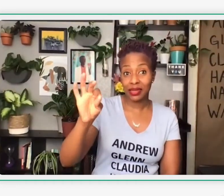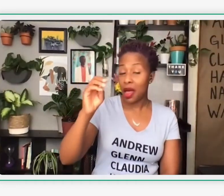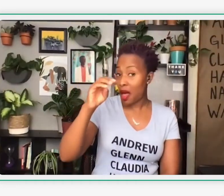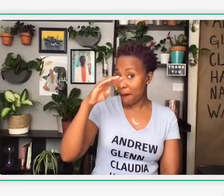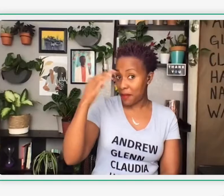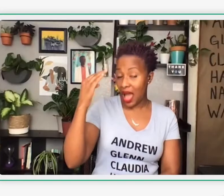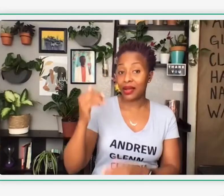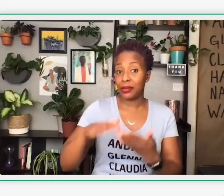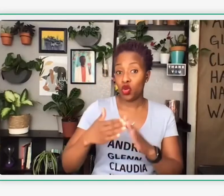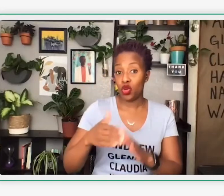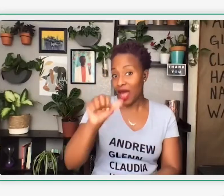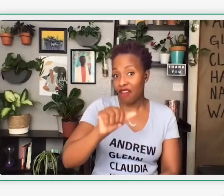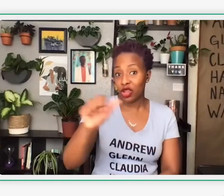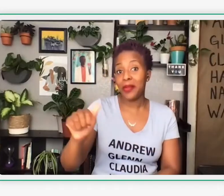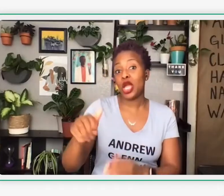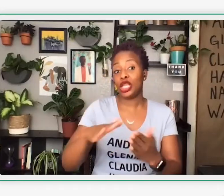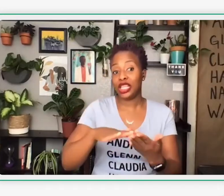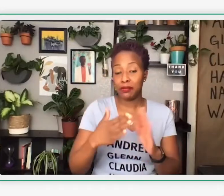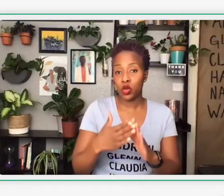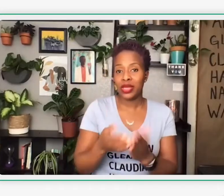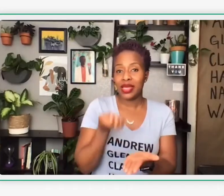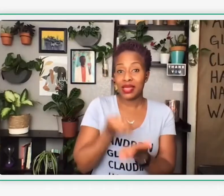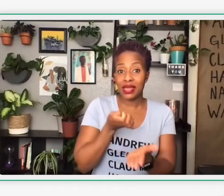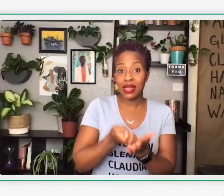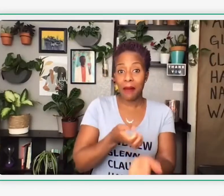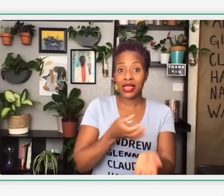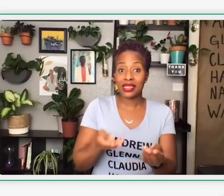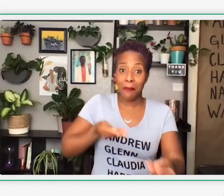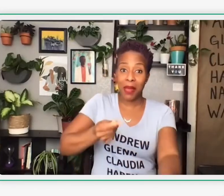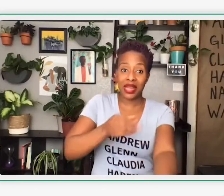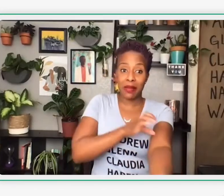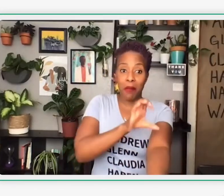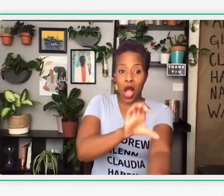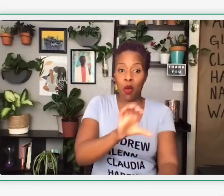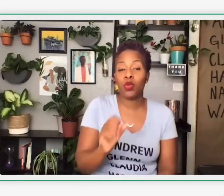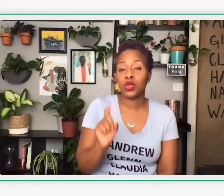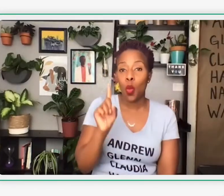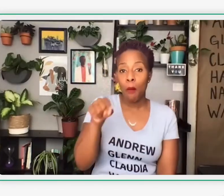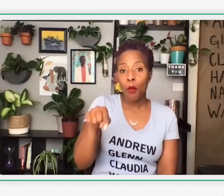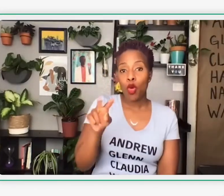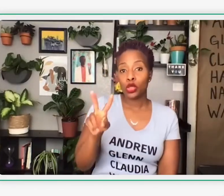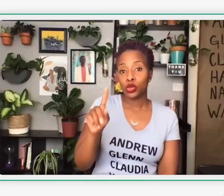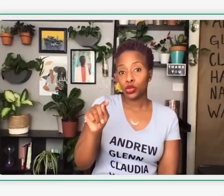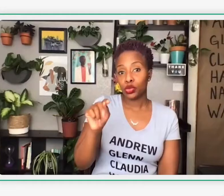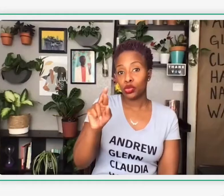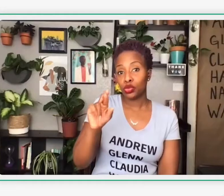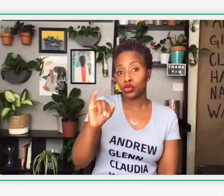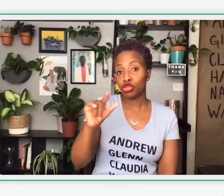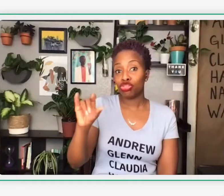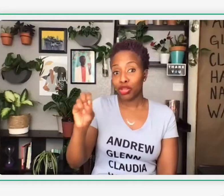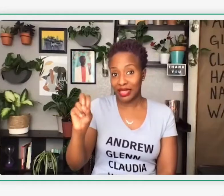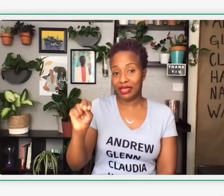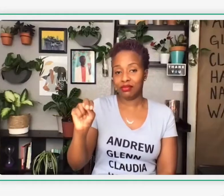So as of 2019, African American community economic spending power